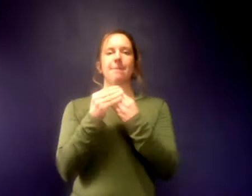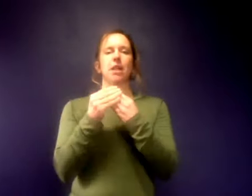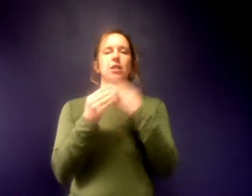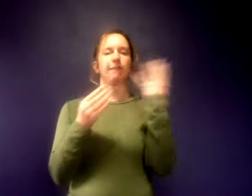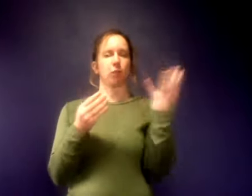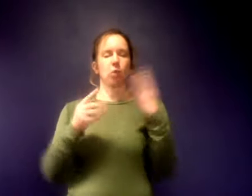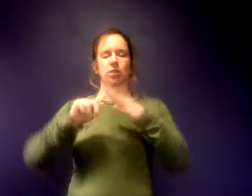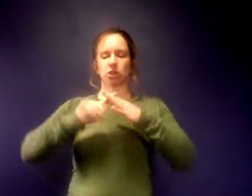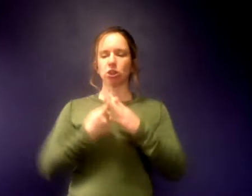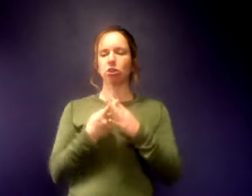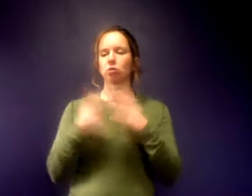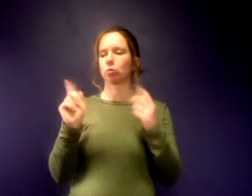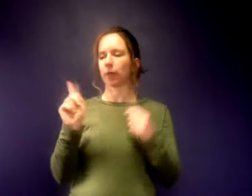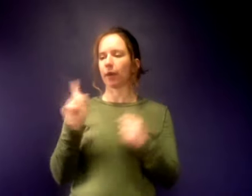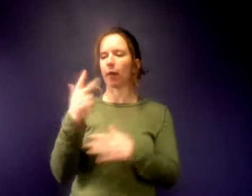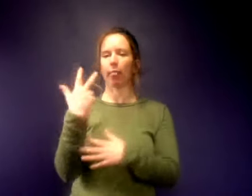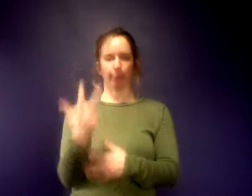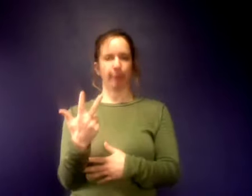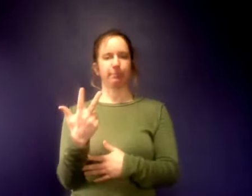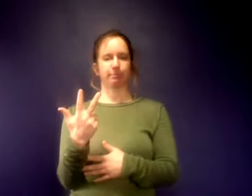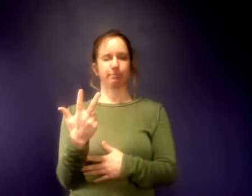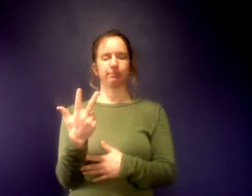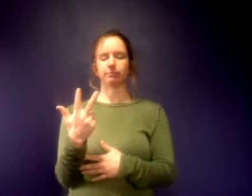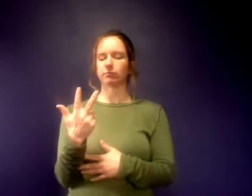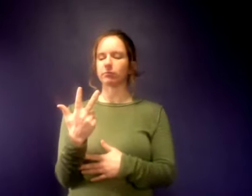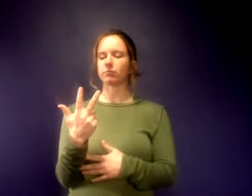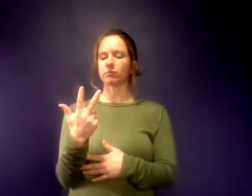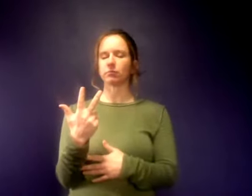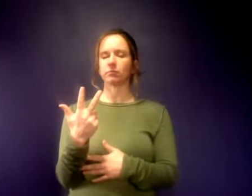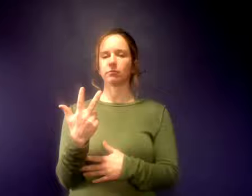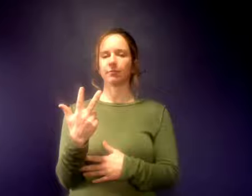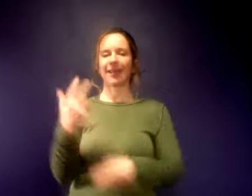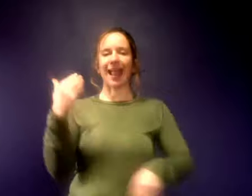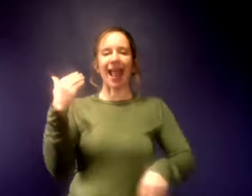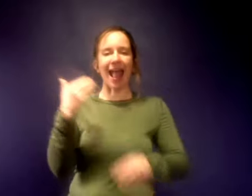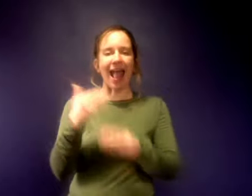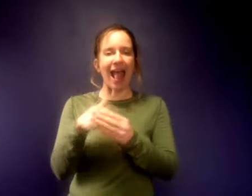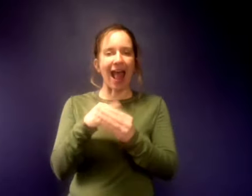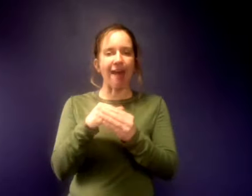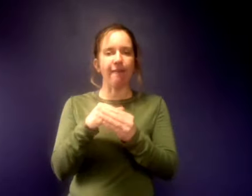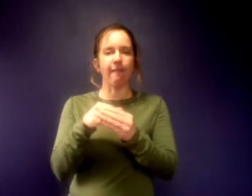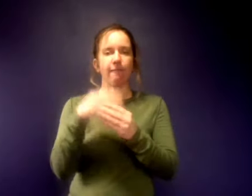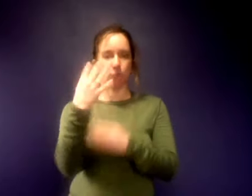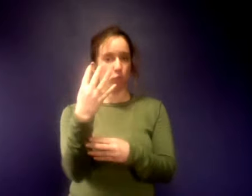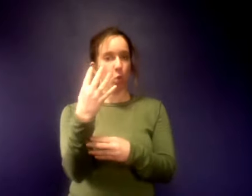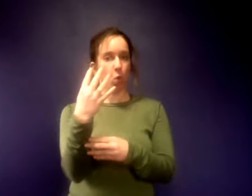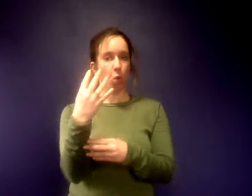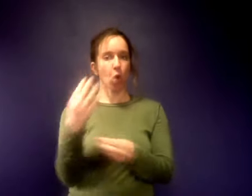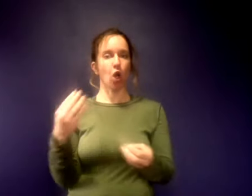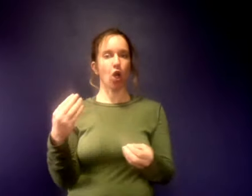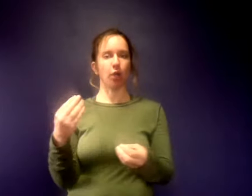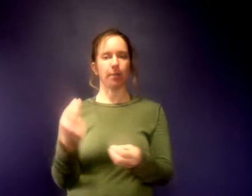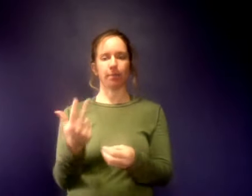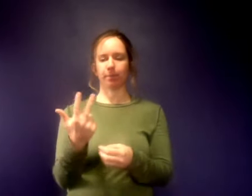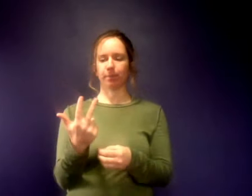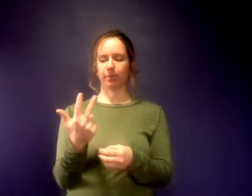here. And we're going to add 4 to that 3. So all we do is we go up the number line, or we go to the right on the number line, 4